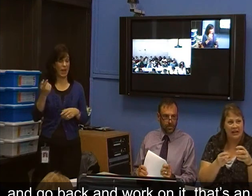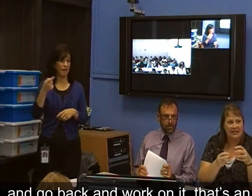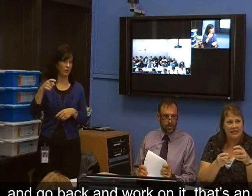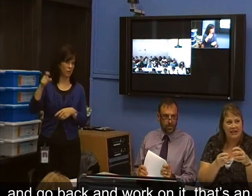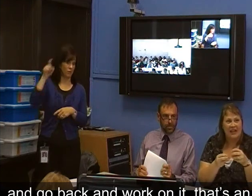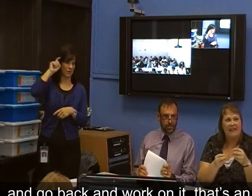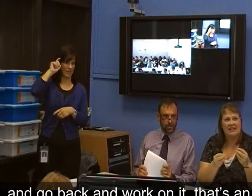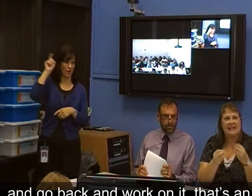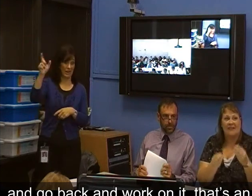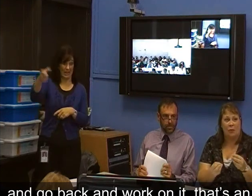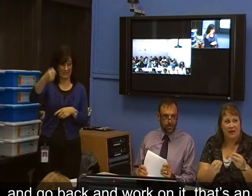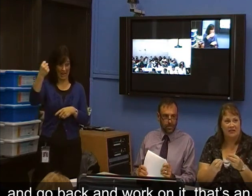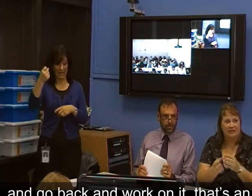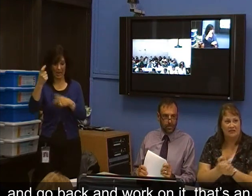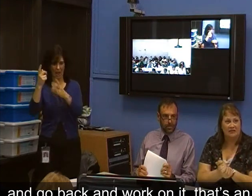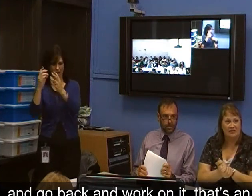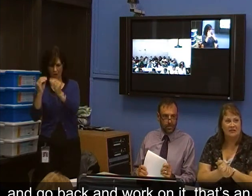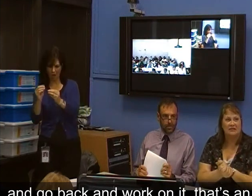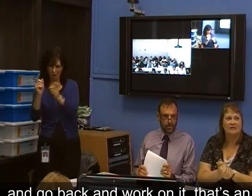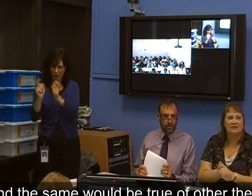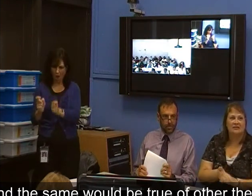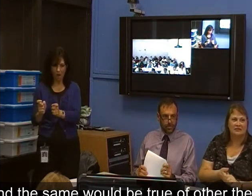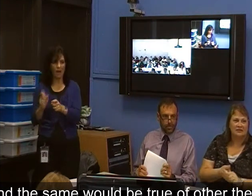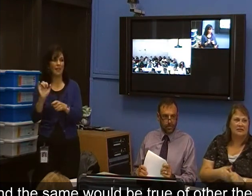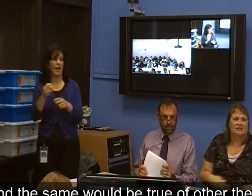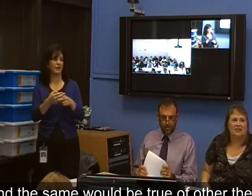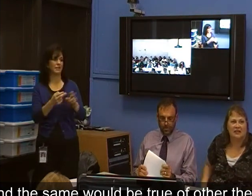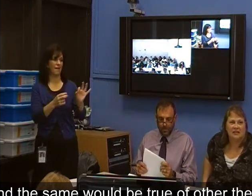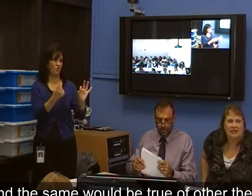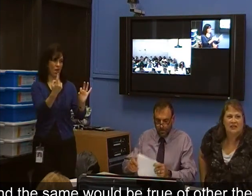it, that's an F1.